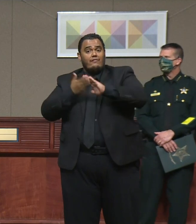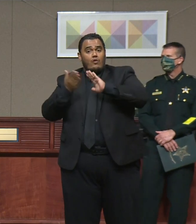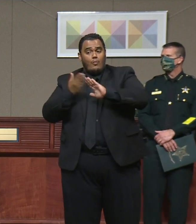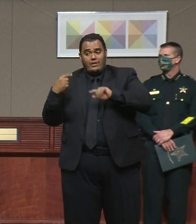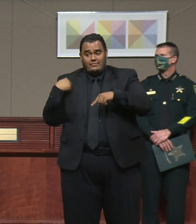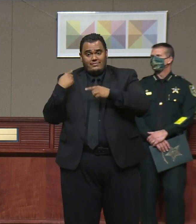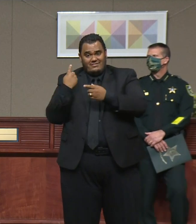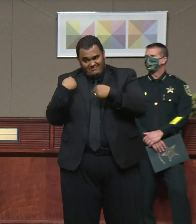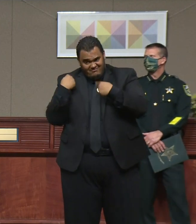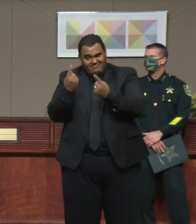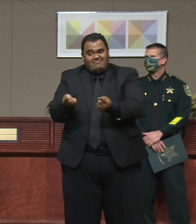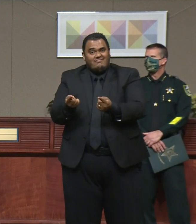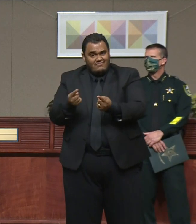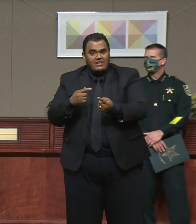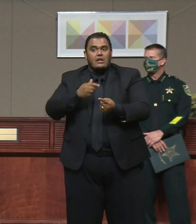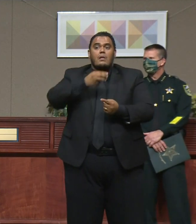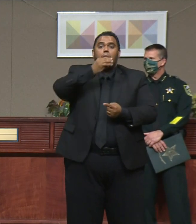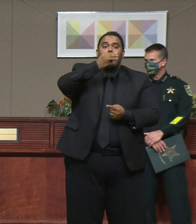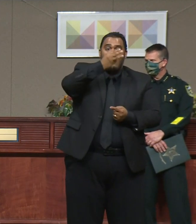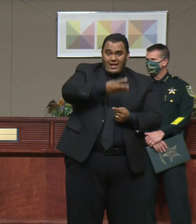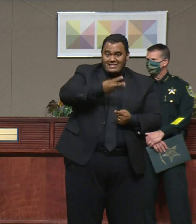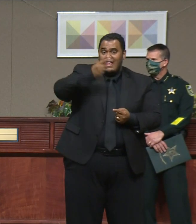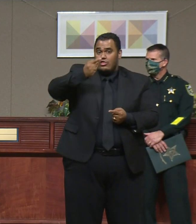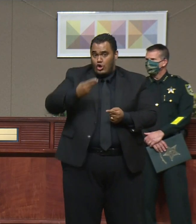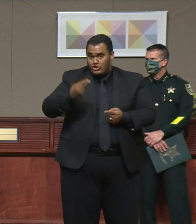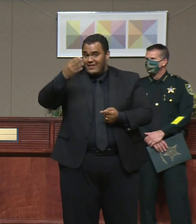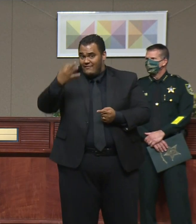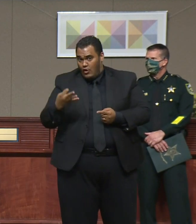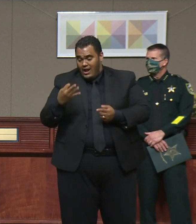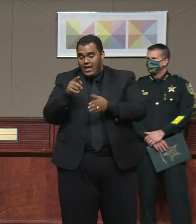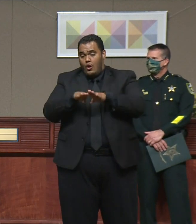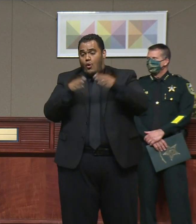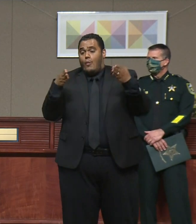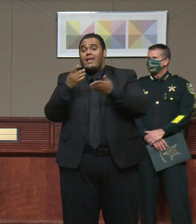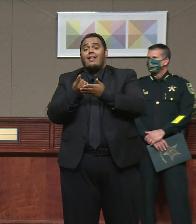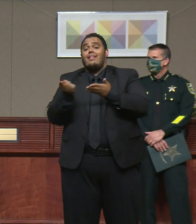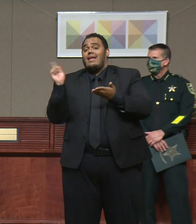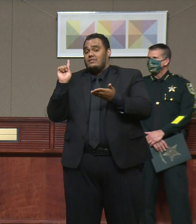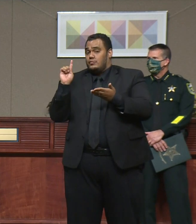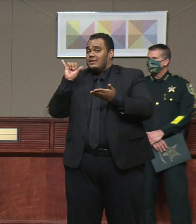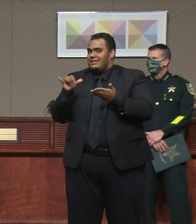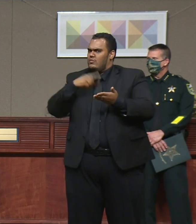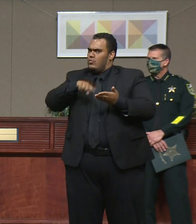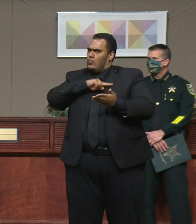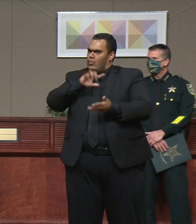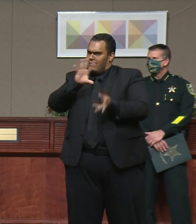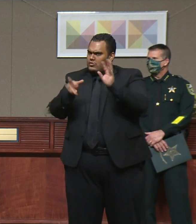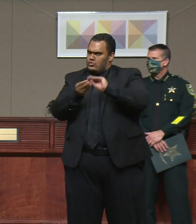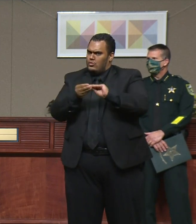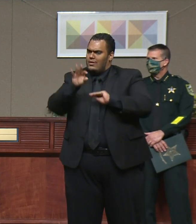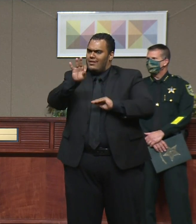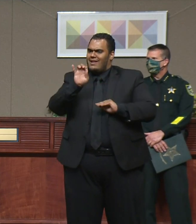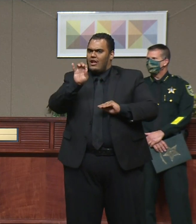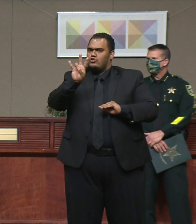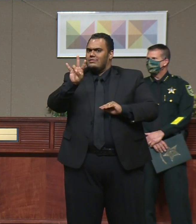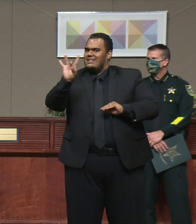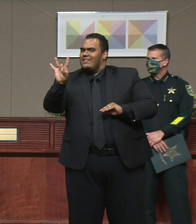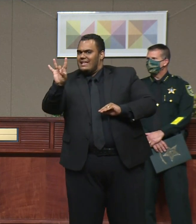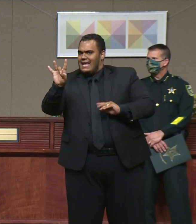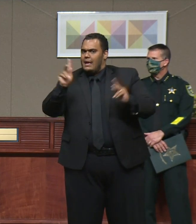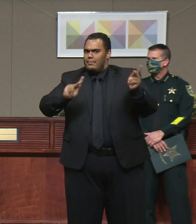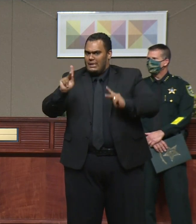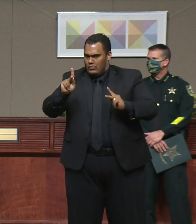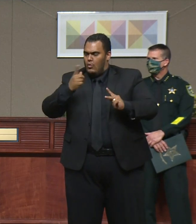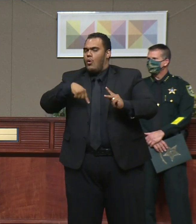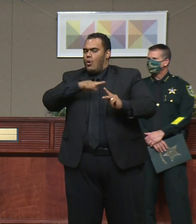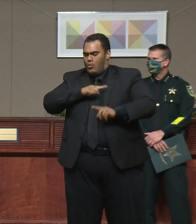Wednesday, Thursday, and Friday, we saw a total of 978 residents, conducted 978